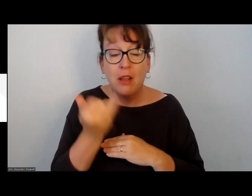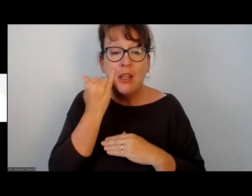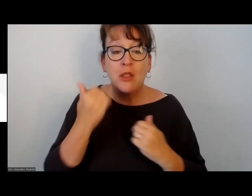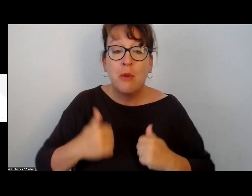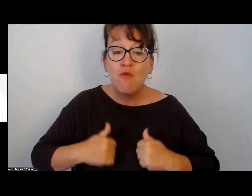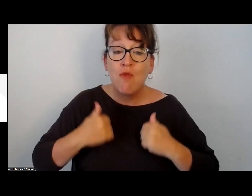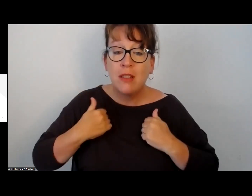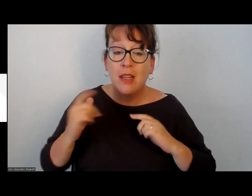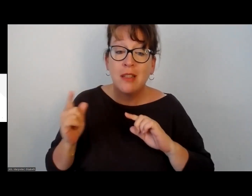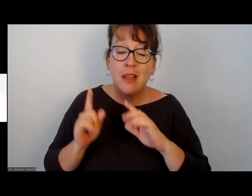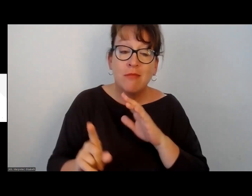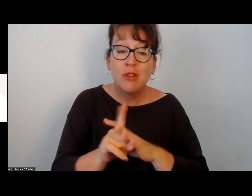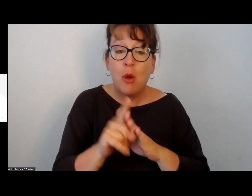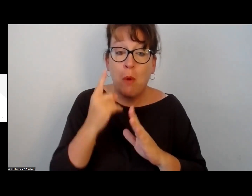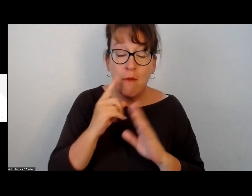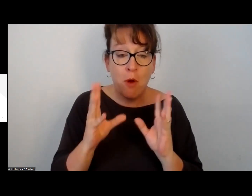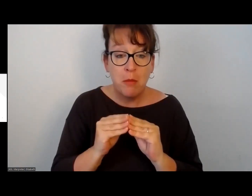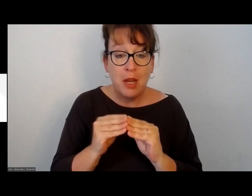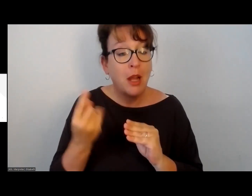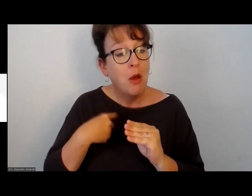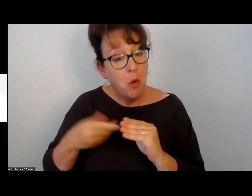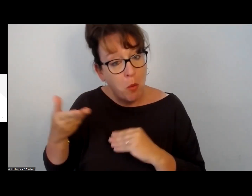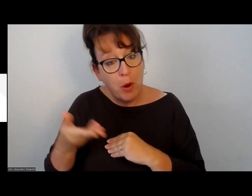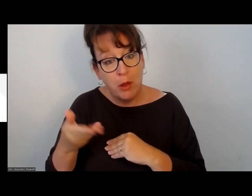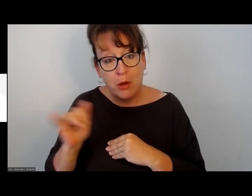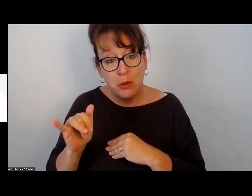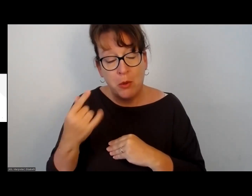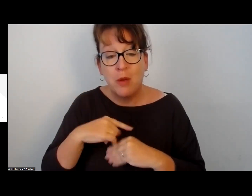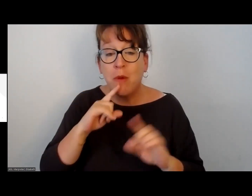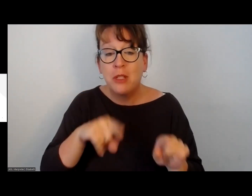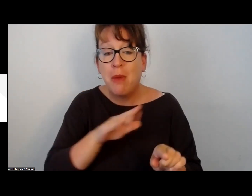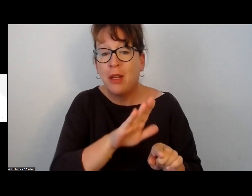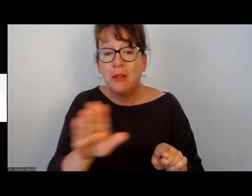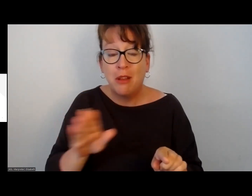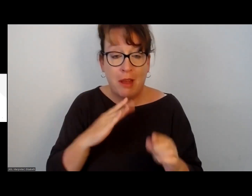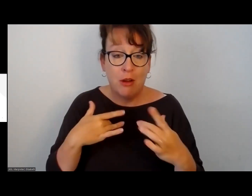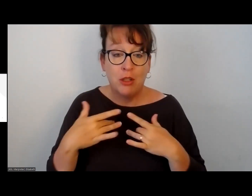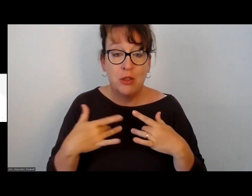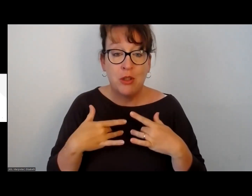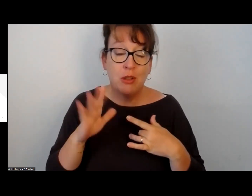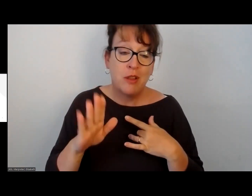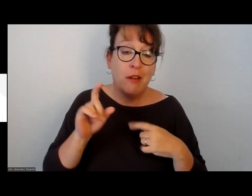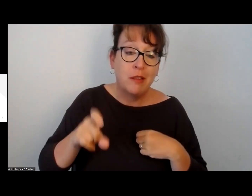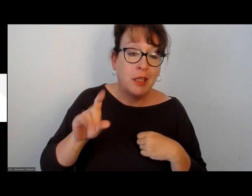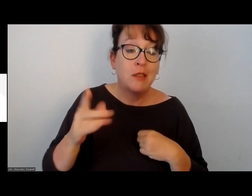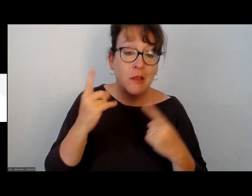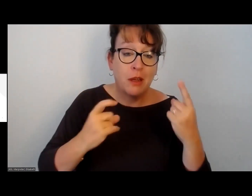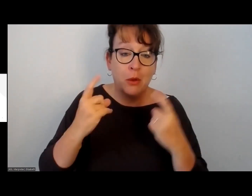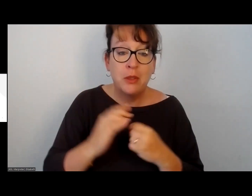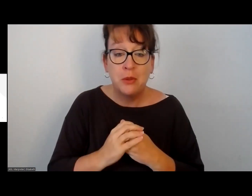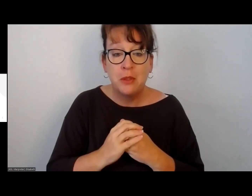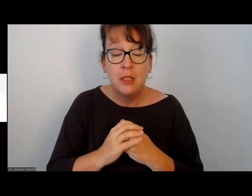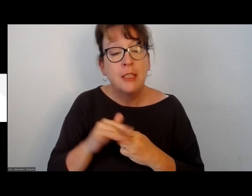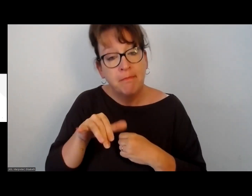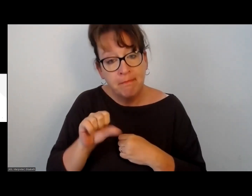us, that we're there and that we are sort of responding to their concerns or their needs or questions. I do understand there